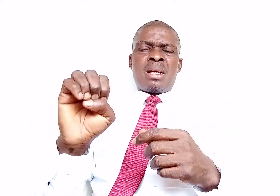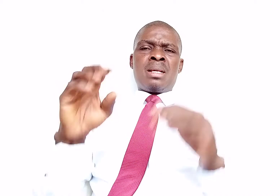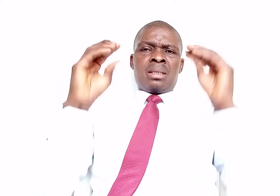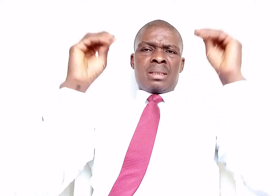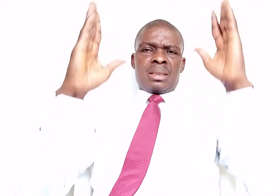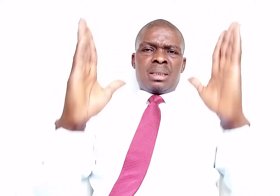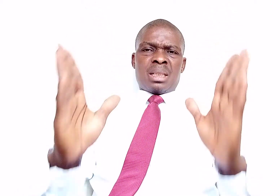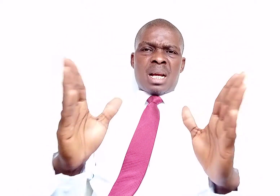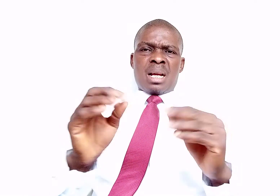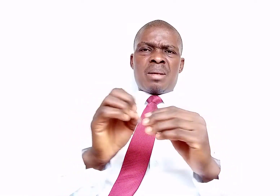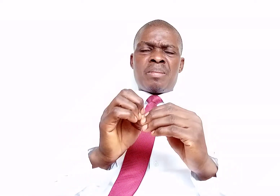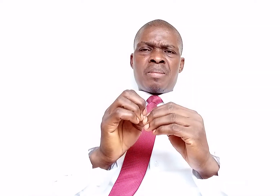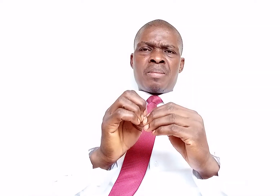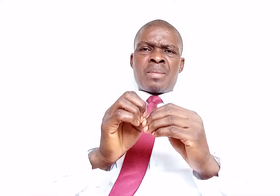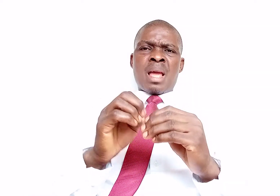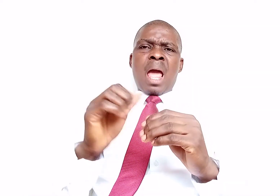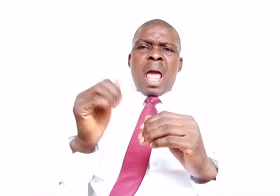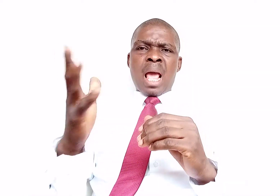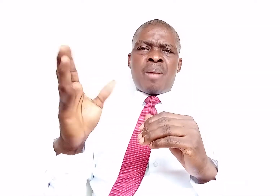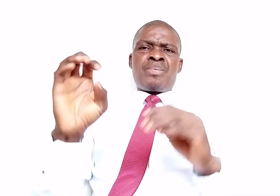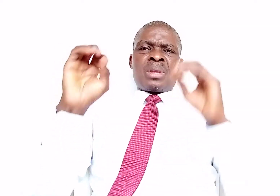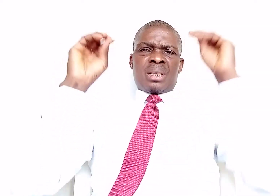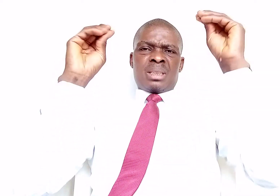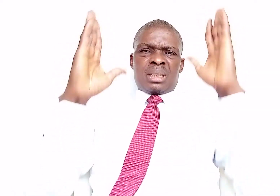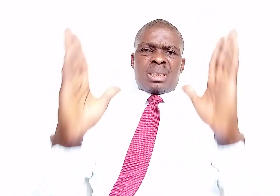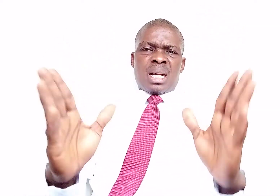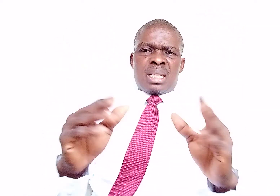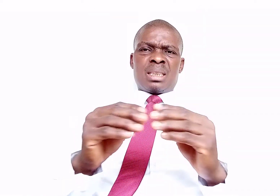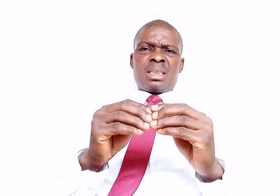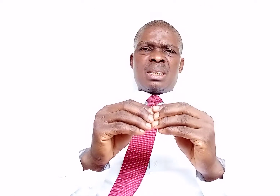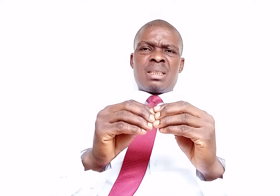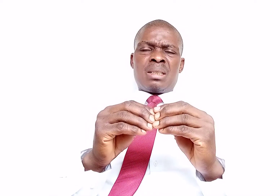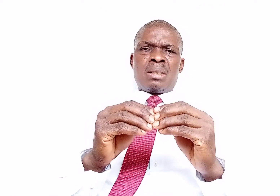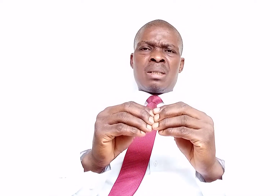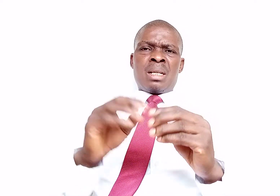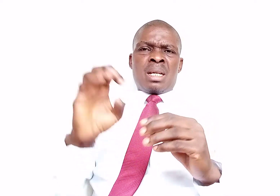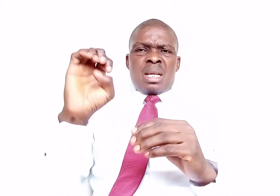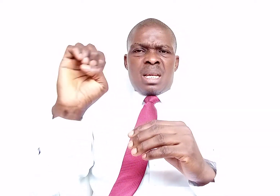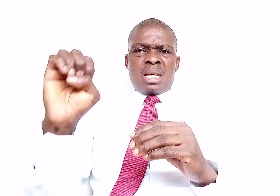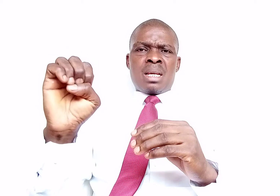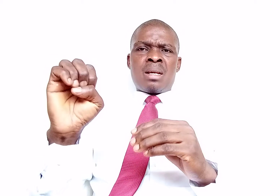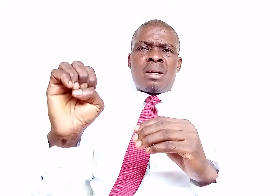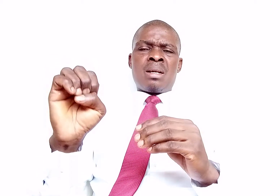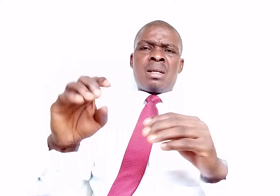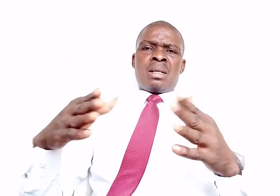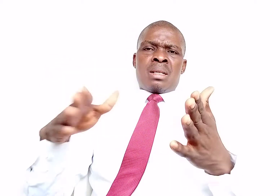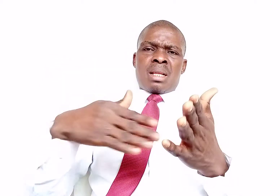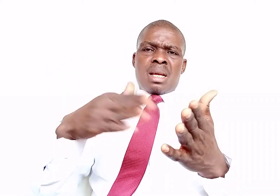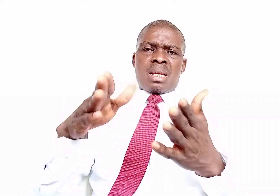teachers. E, teachers. E, dances.